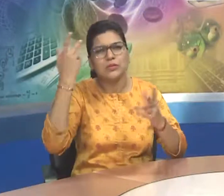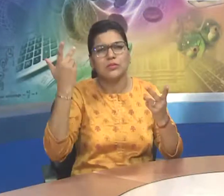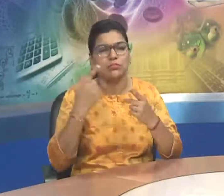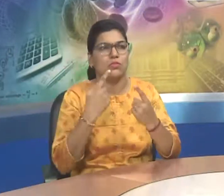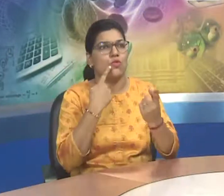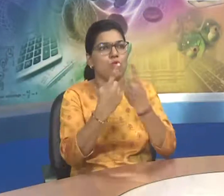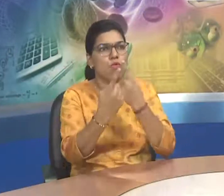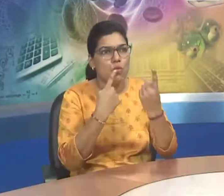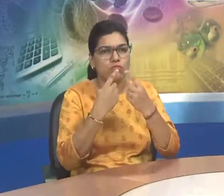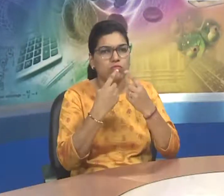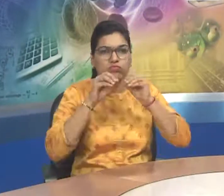Misconception